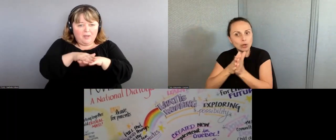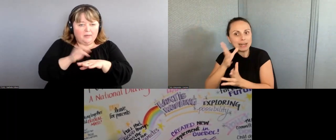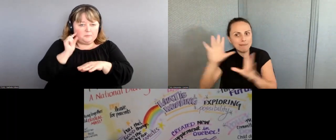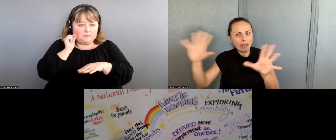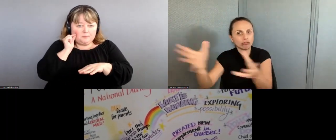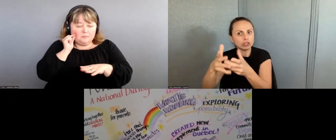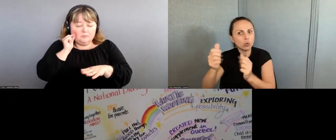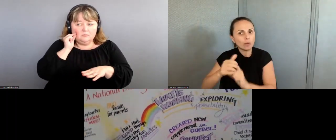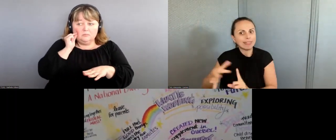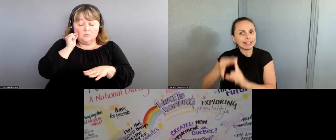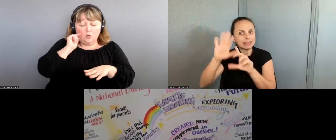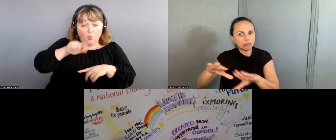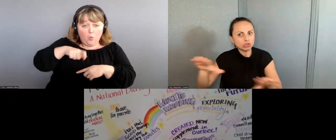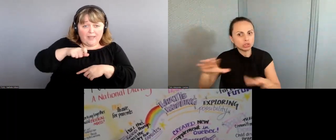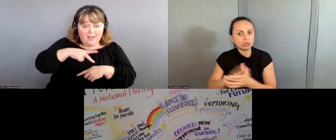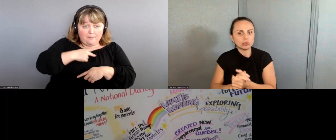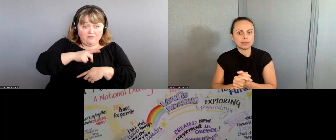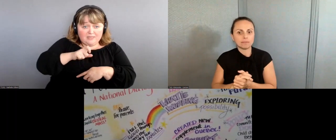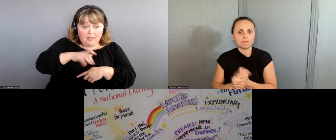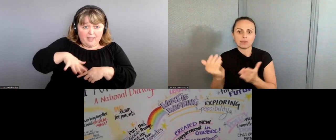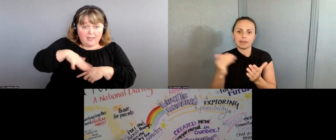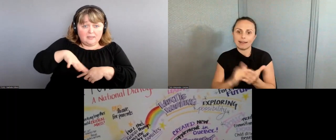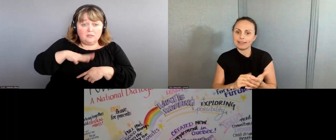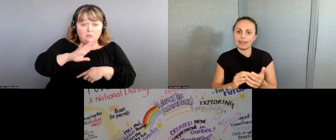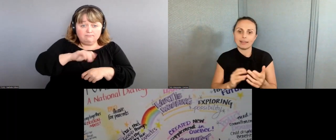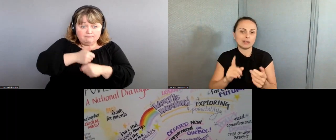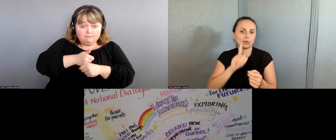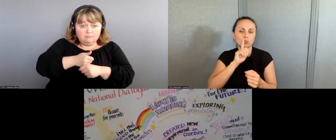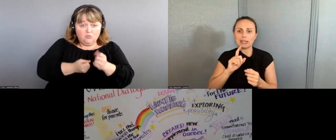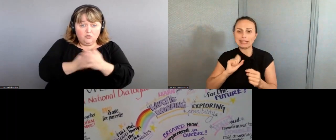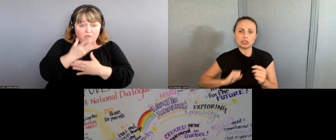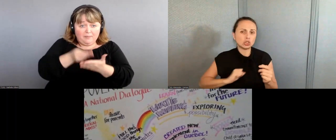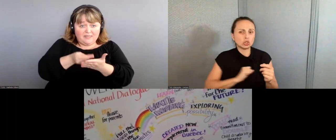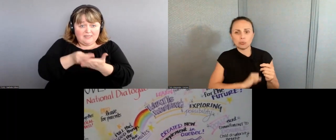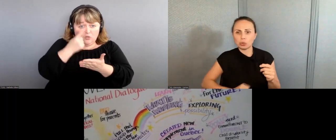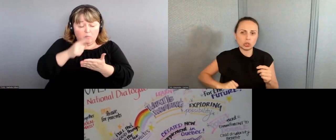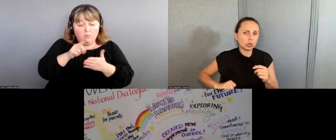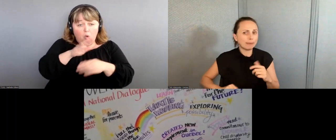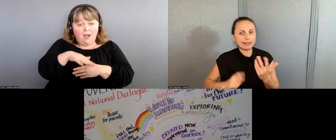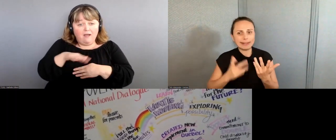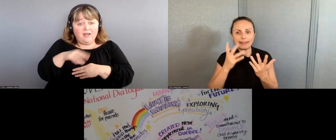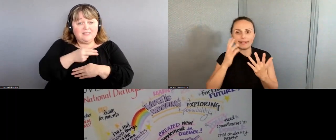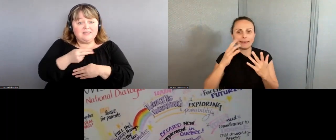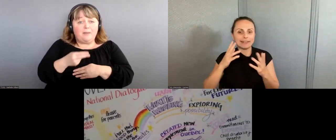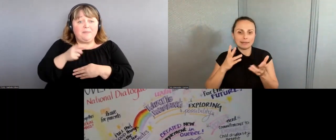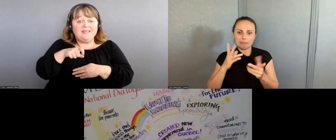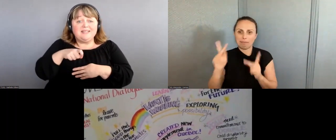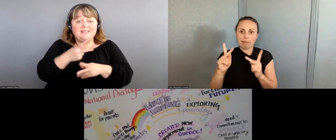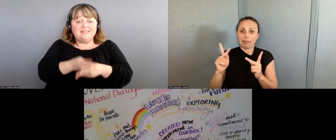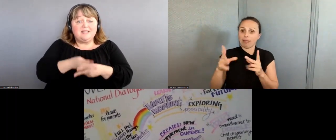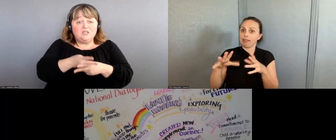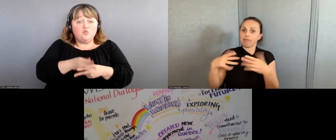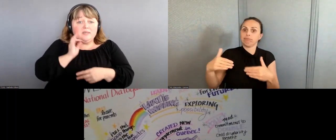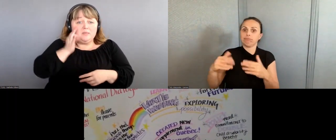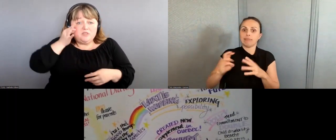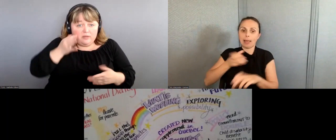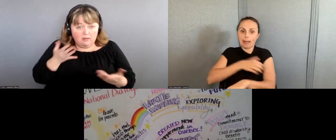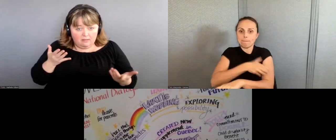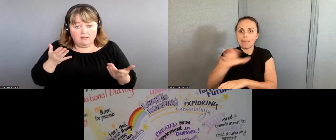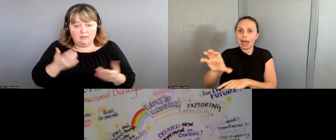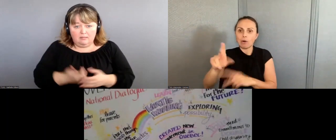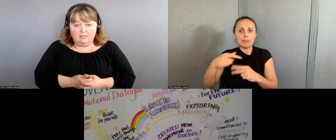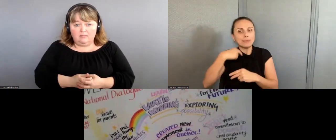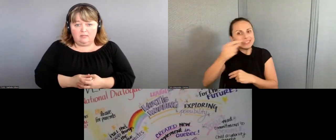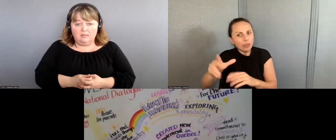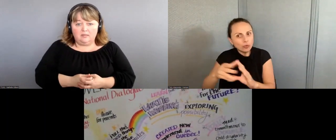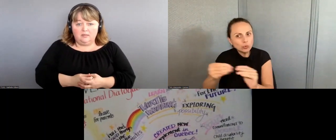exceptional children. Again, it's just these superhuman folks they empowered people to tell their story.